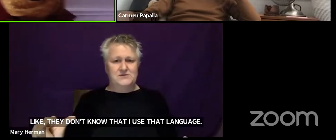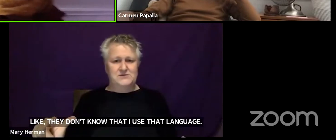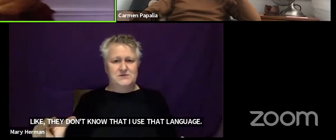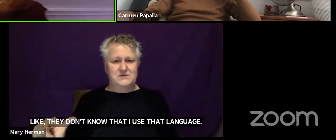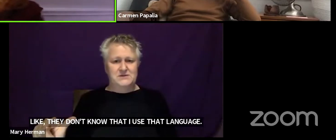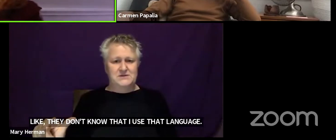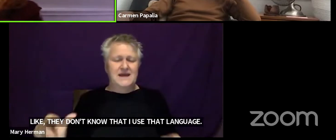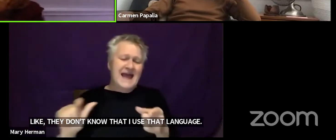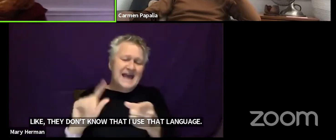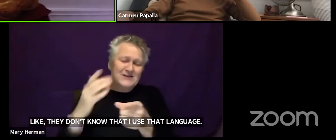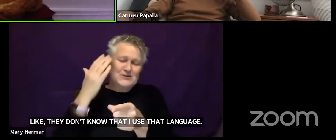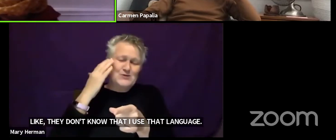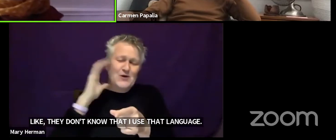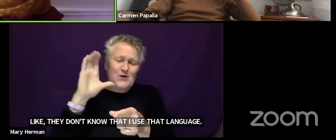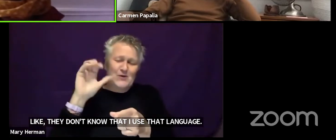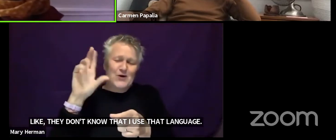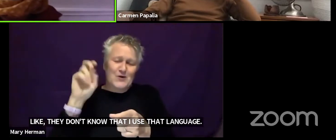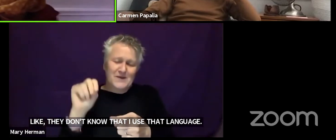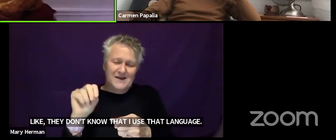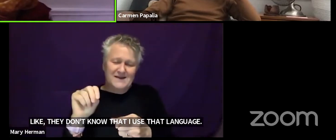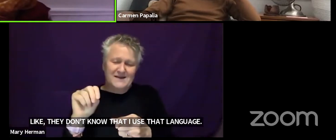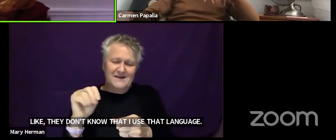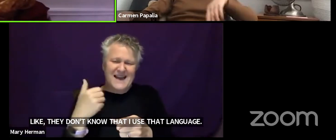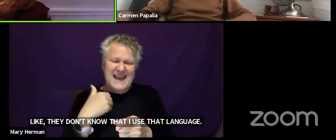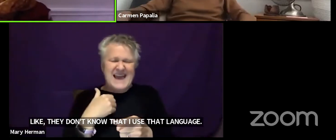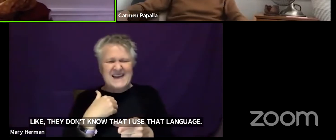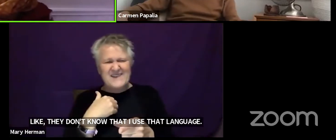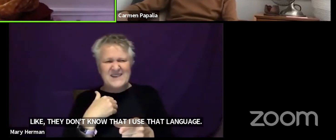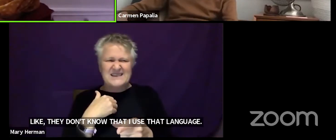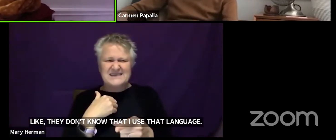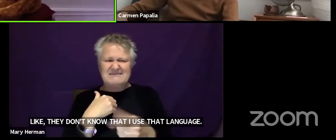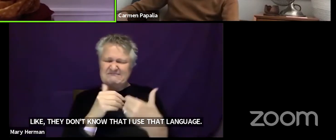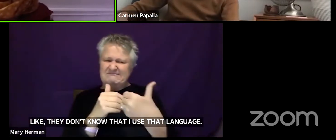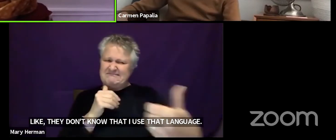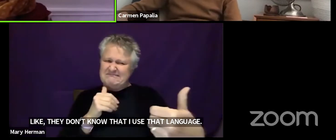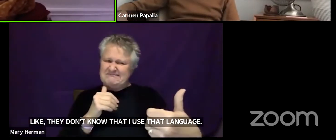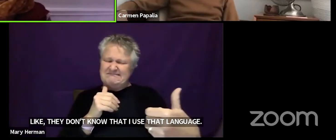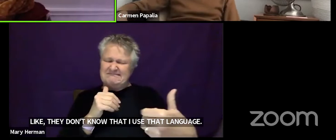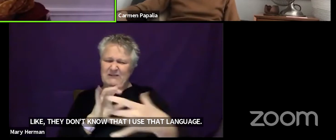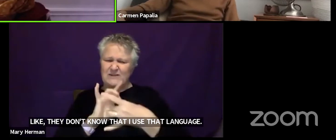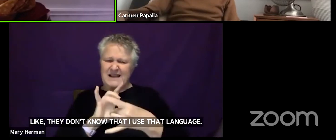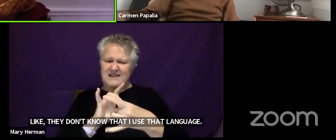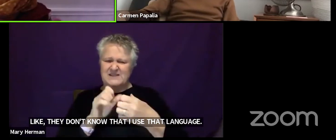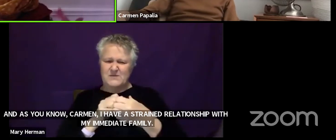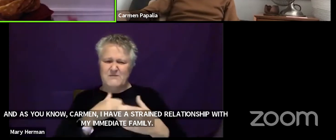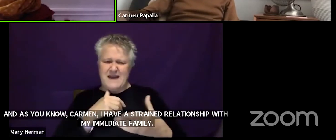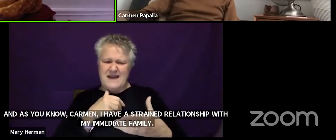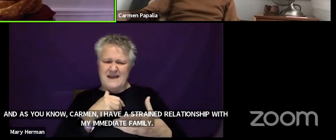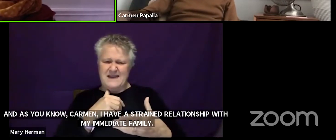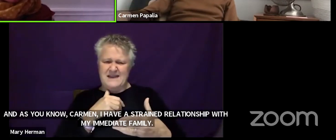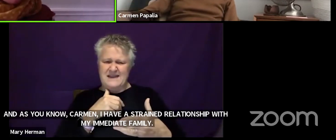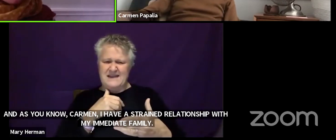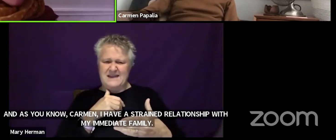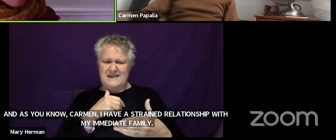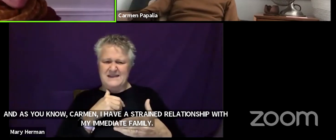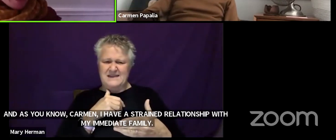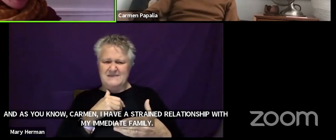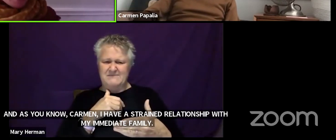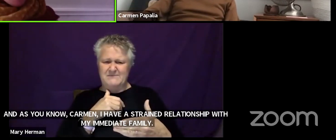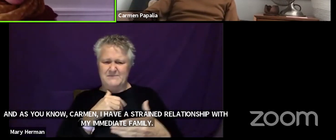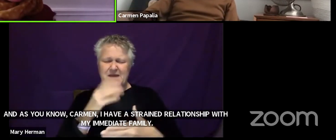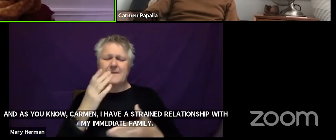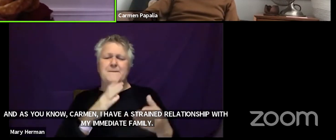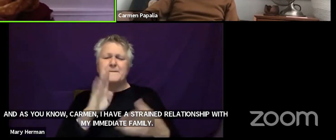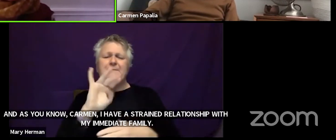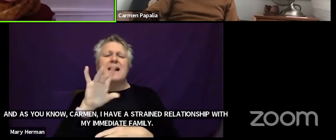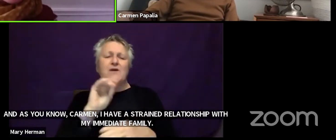you know, Carmen, like, I have a strained relationship with my immediate family. I'm not in touch with them now, but they're very they